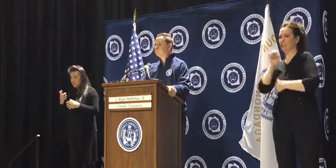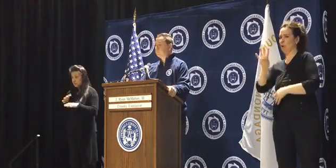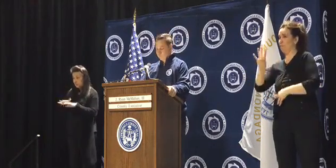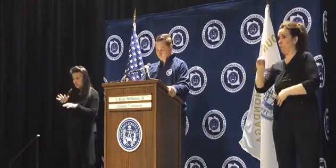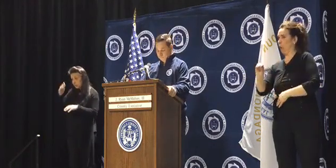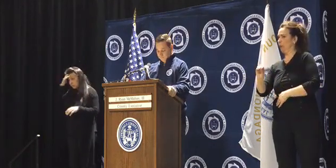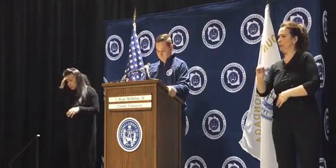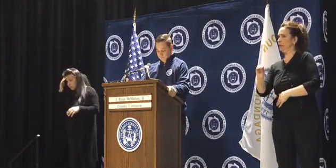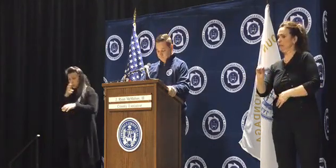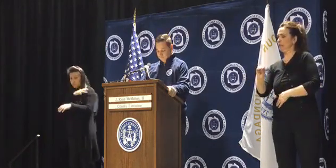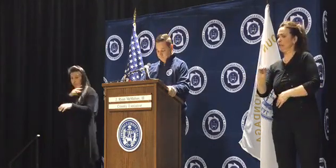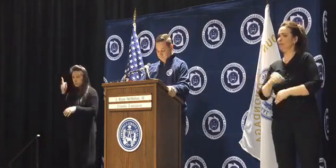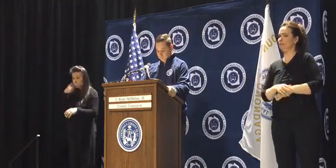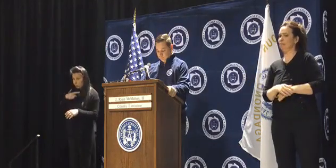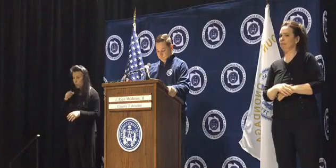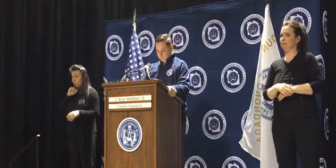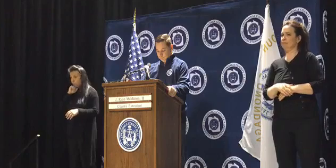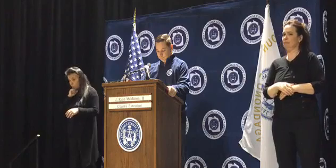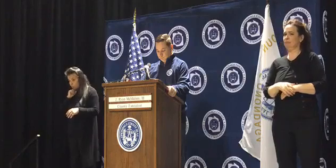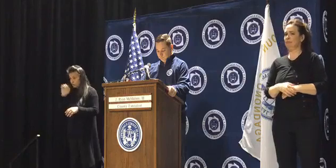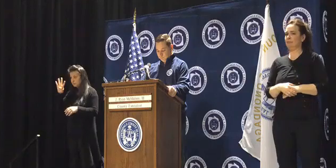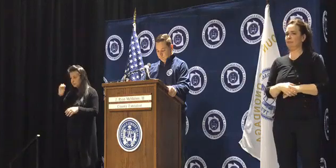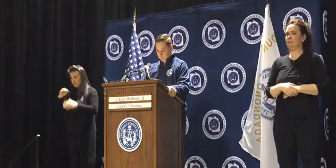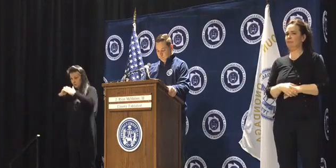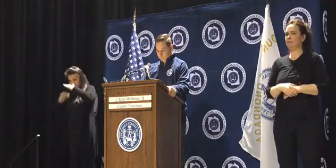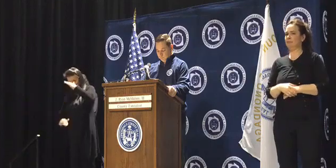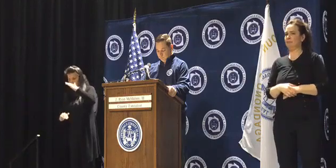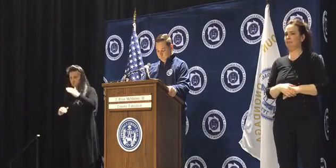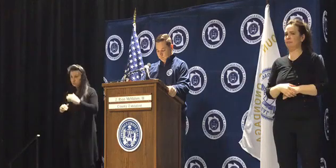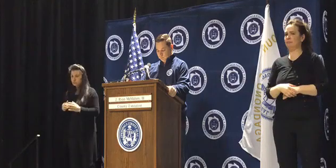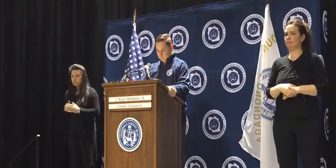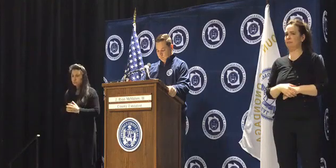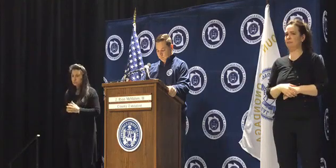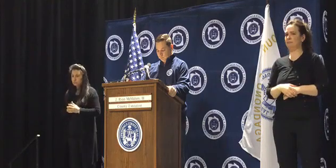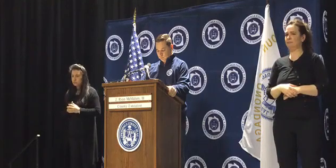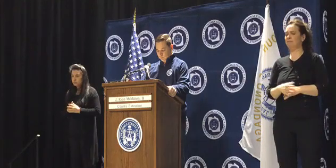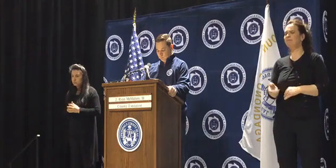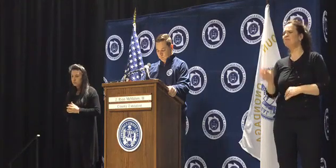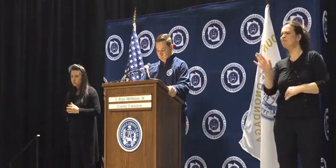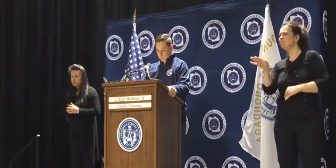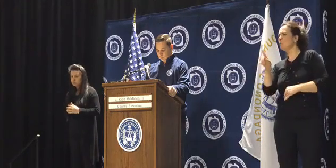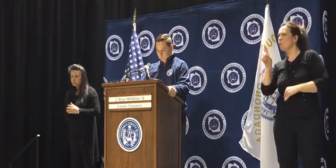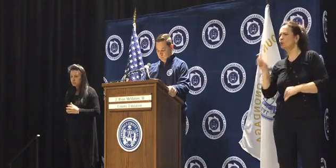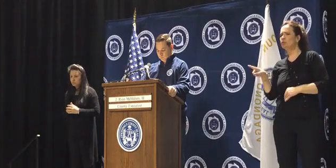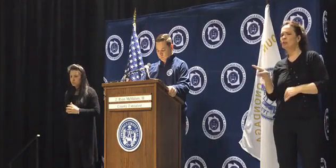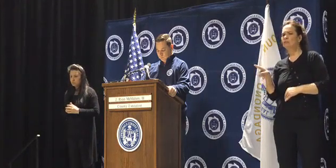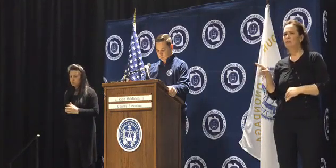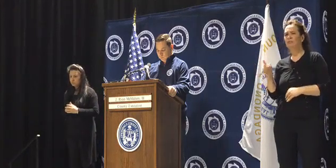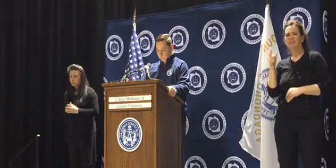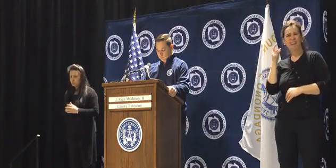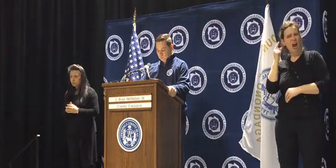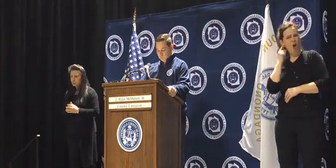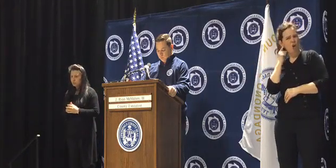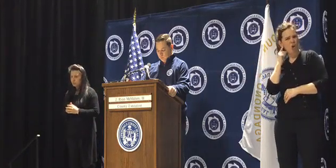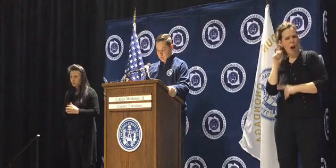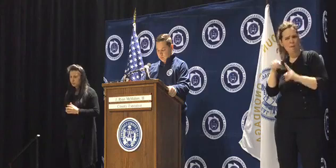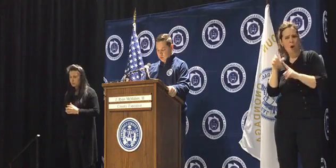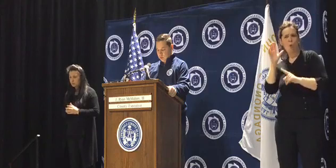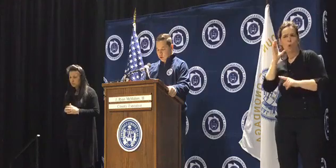those ages? I know in Portland County they had a small child who was diagnosed. I mean, under 40 is a pretty wide range. Only people in their